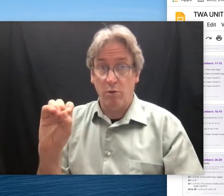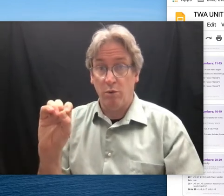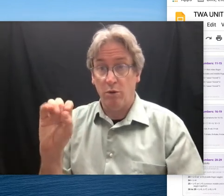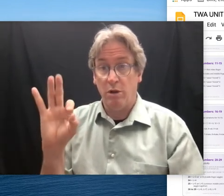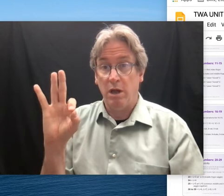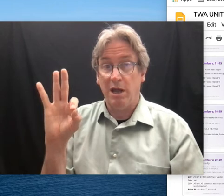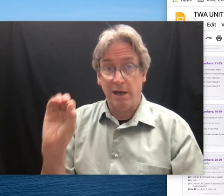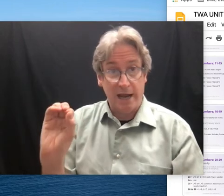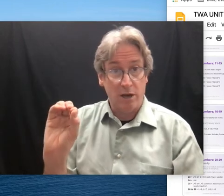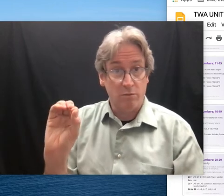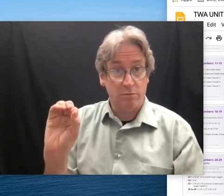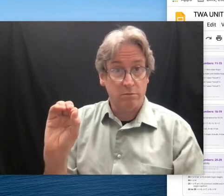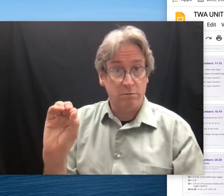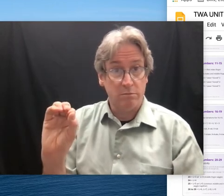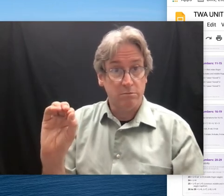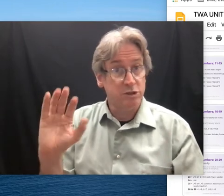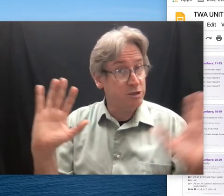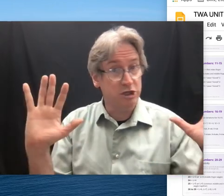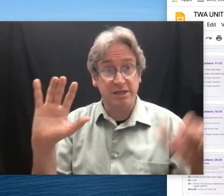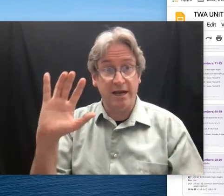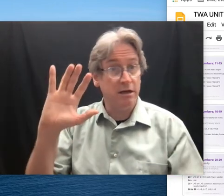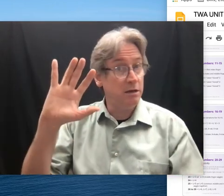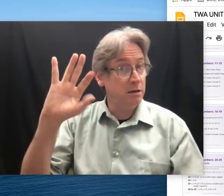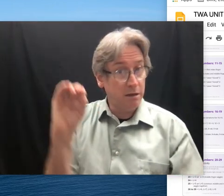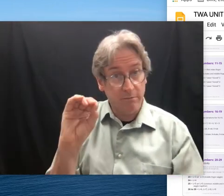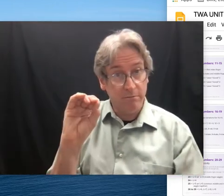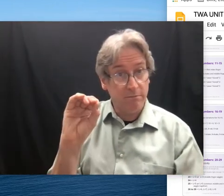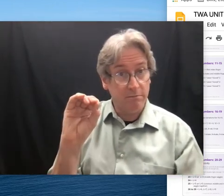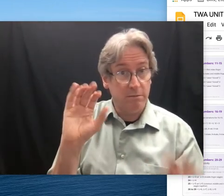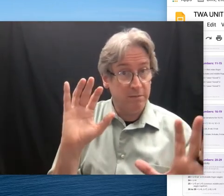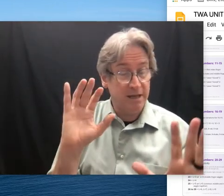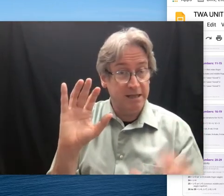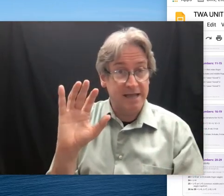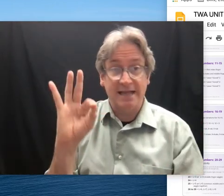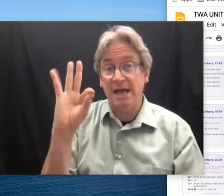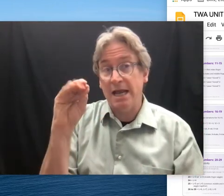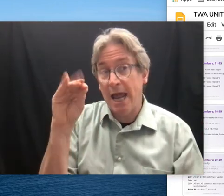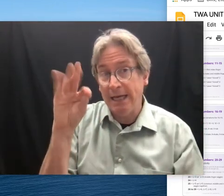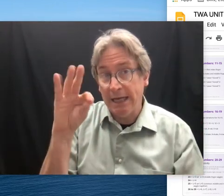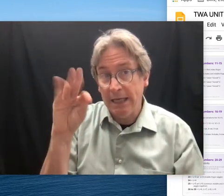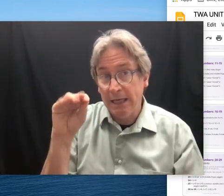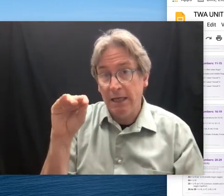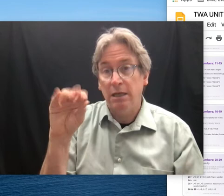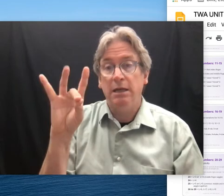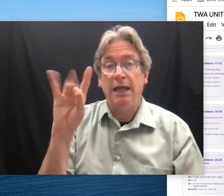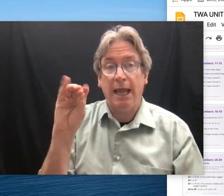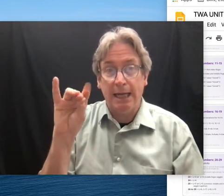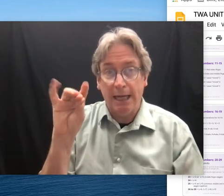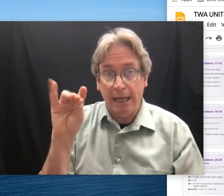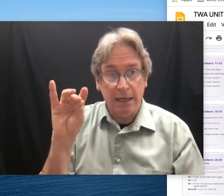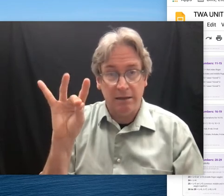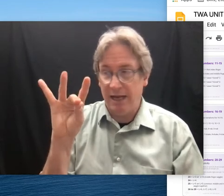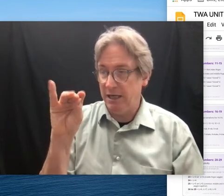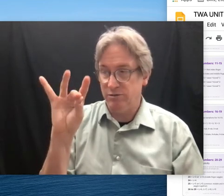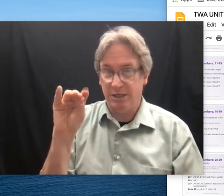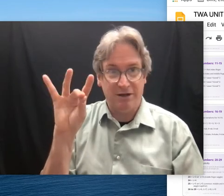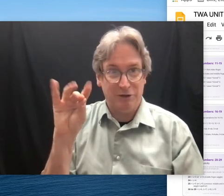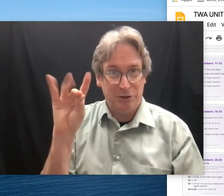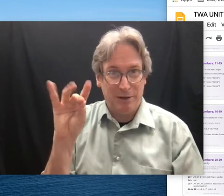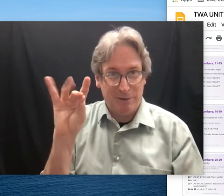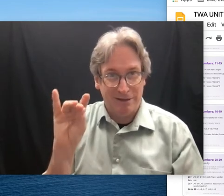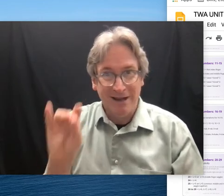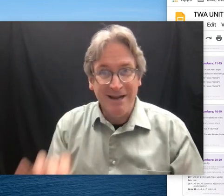8-0, 9-0. So it's just that. It's not 90, 80. 80 is